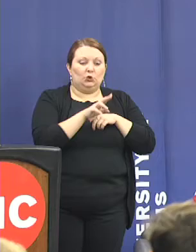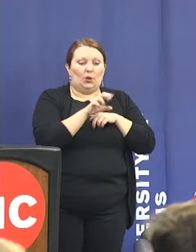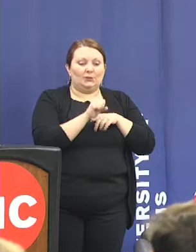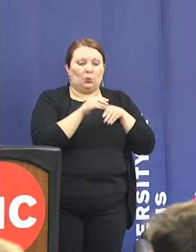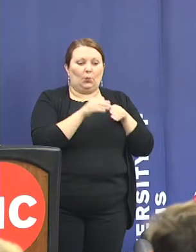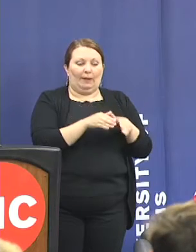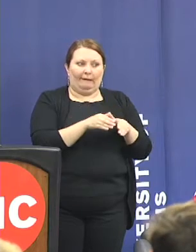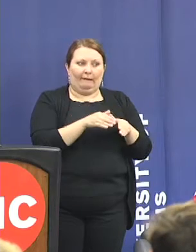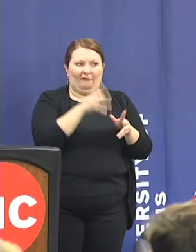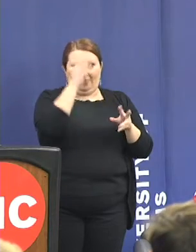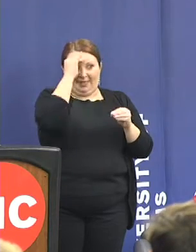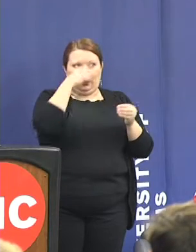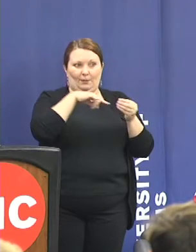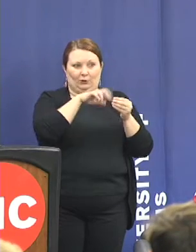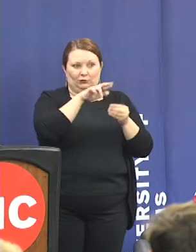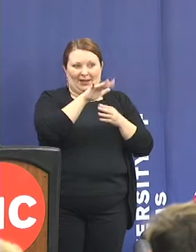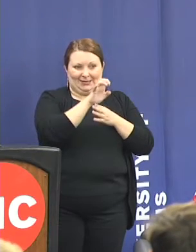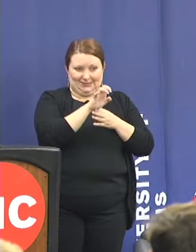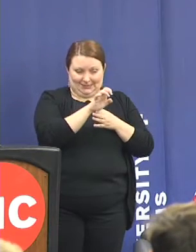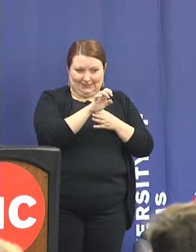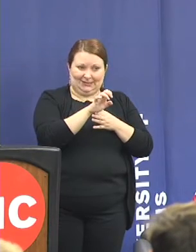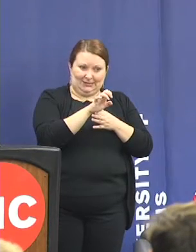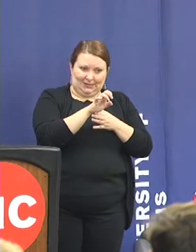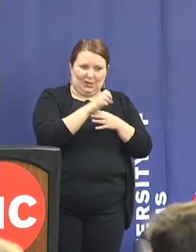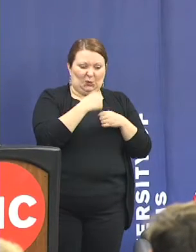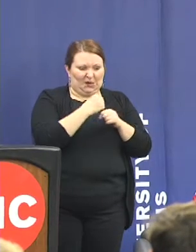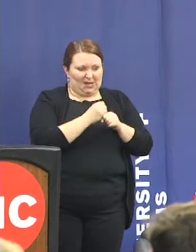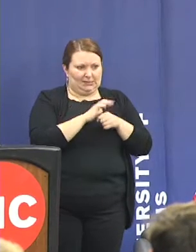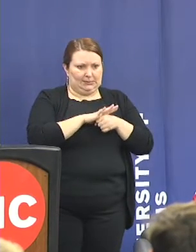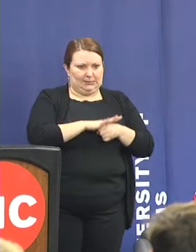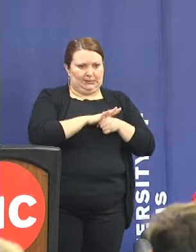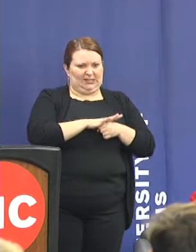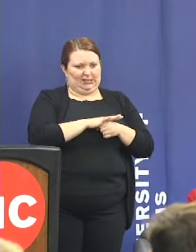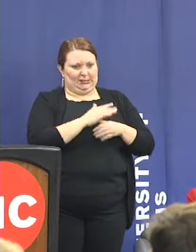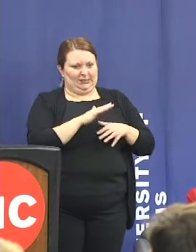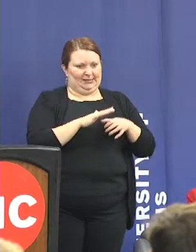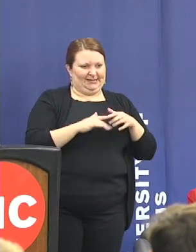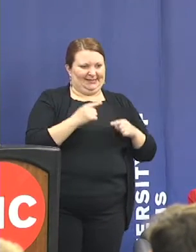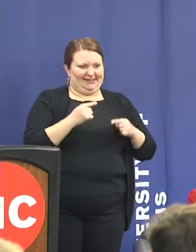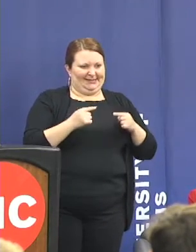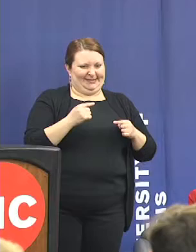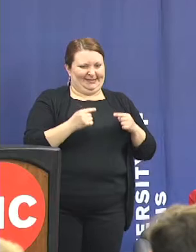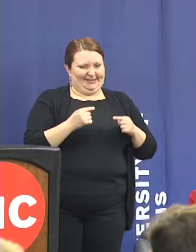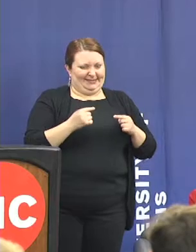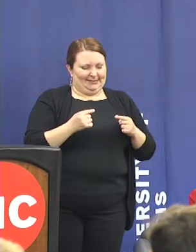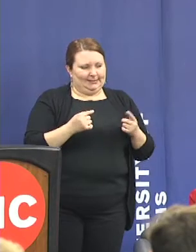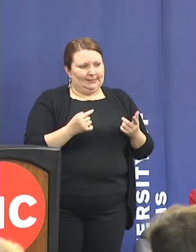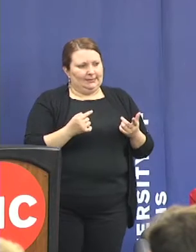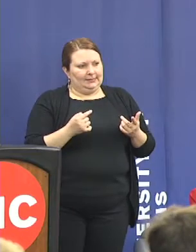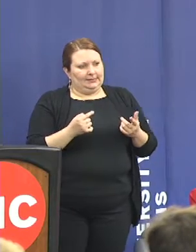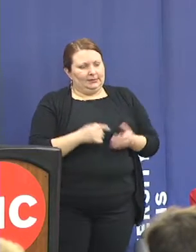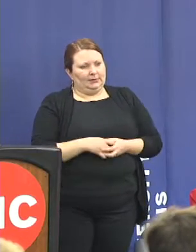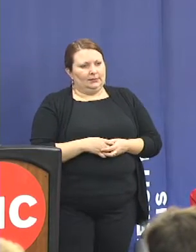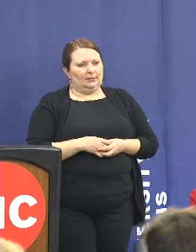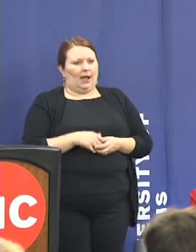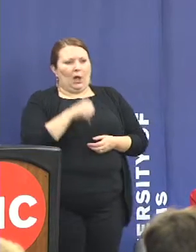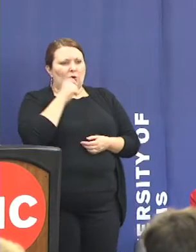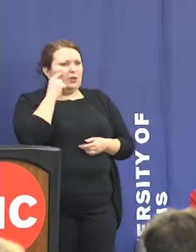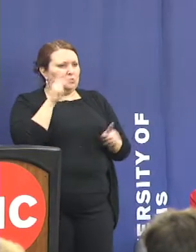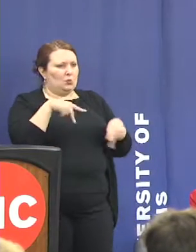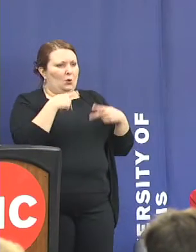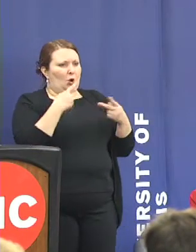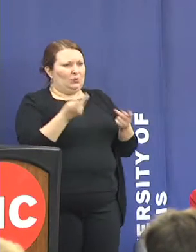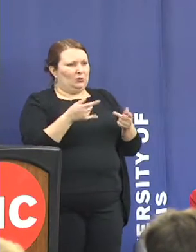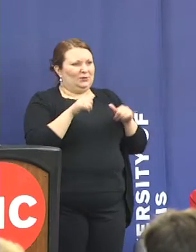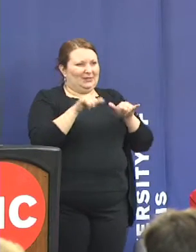way of thinking about race, I think, just creates a lot of tension. So I'm just wondering where, you know, I don't think you're proposing